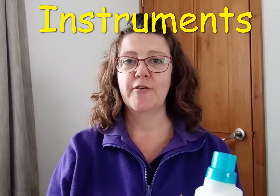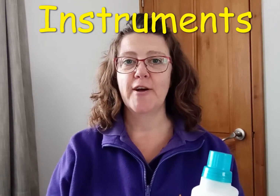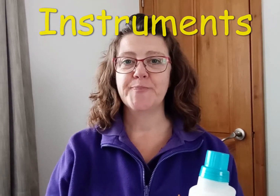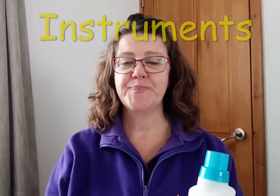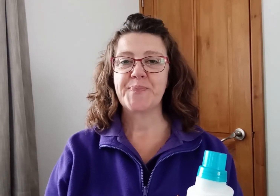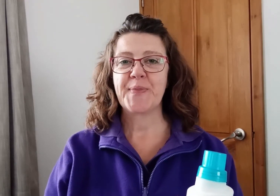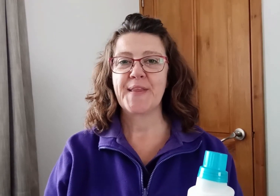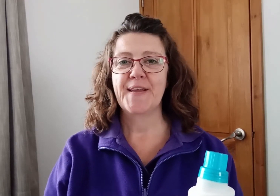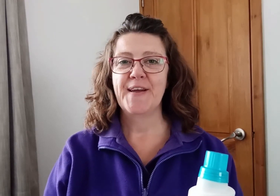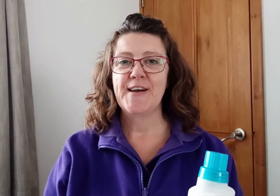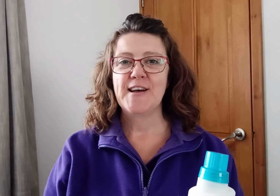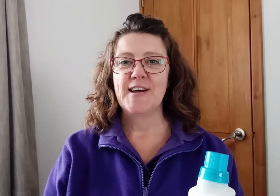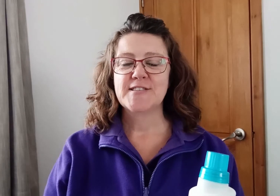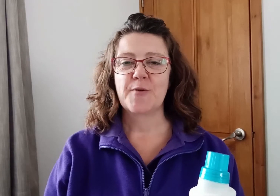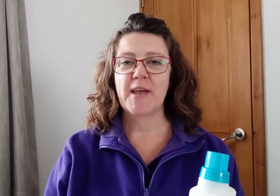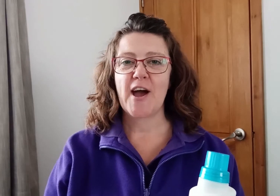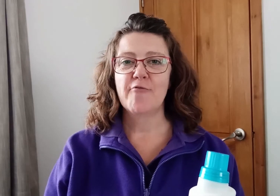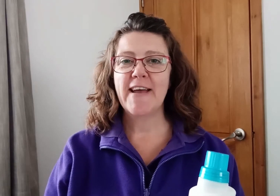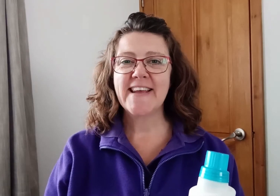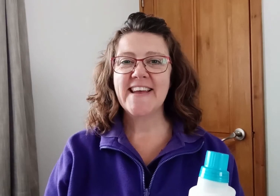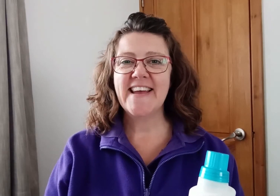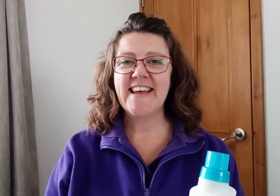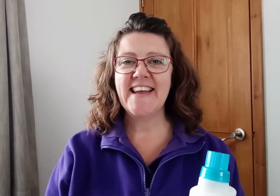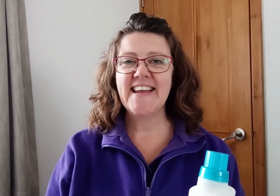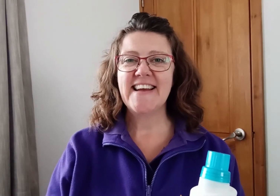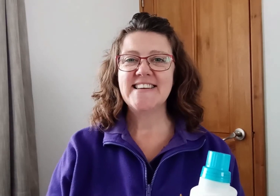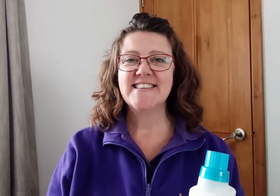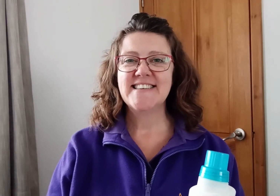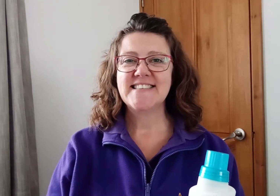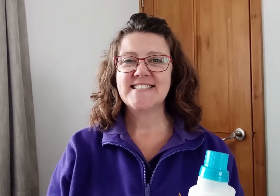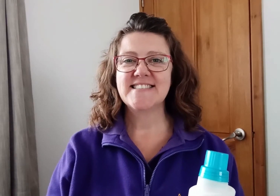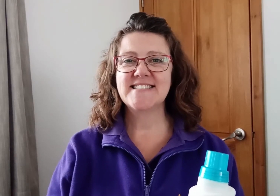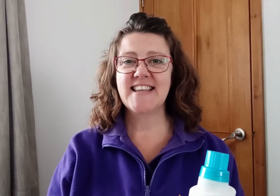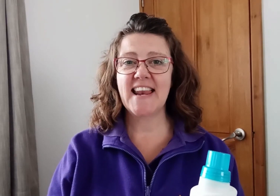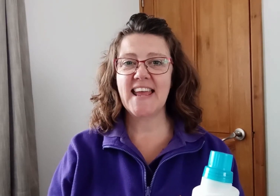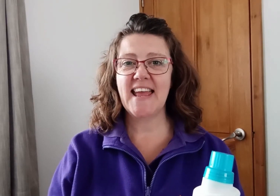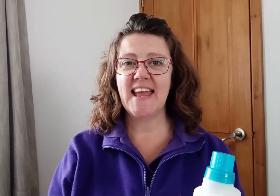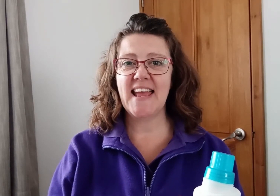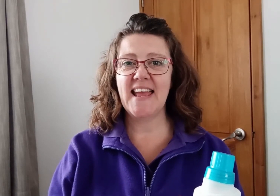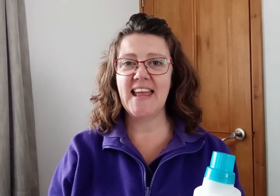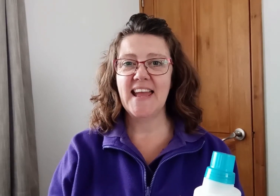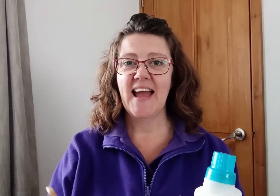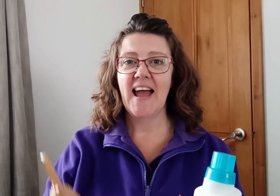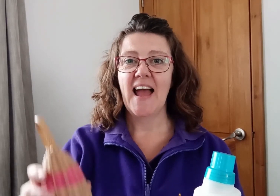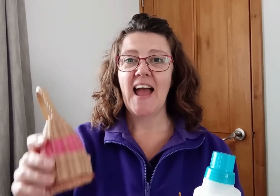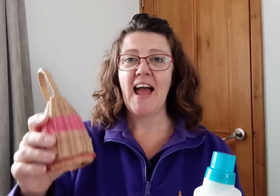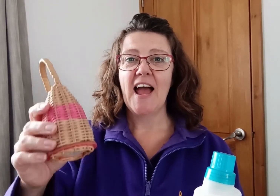own. So we go, ready, steady,